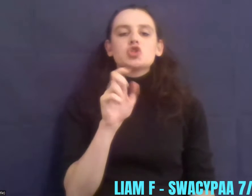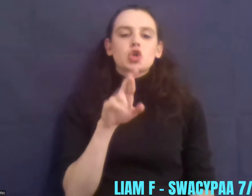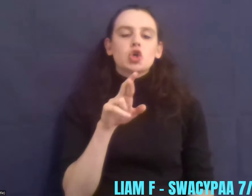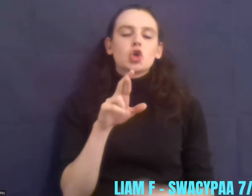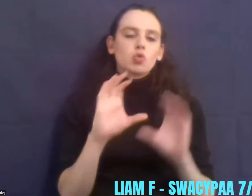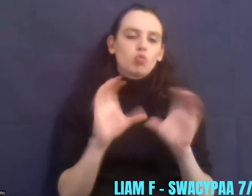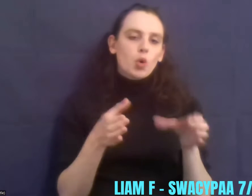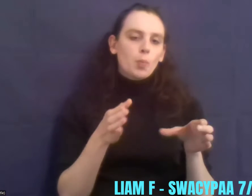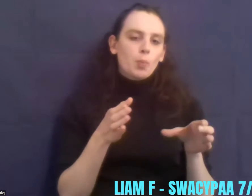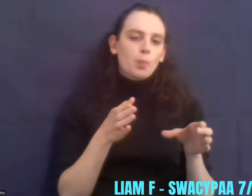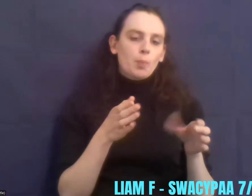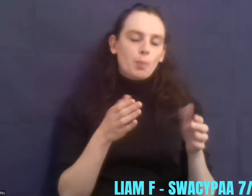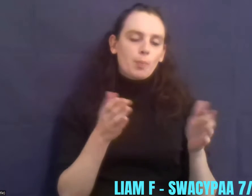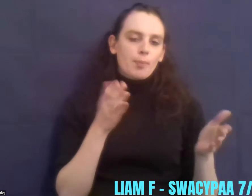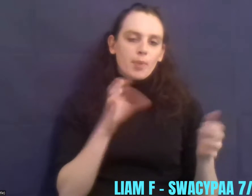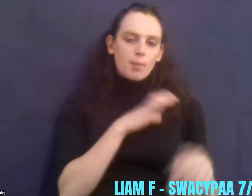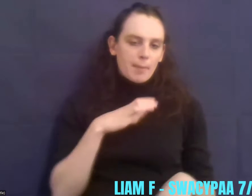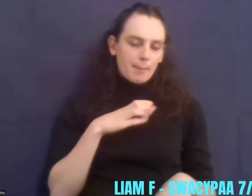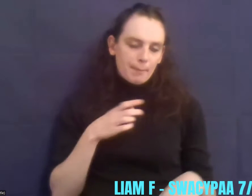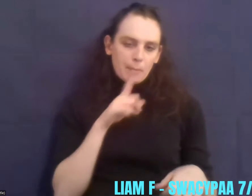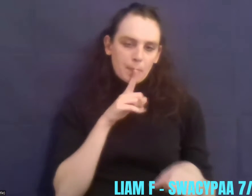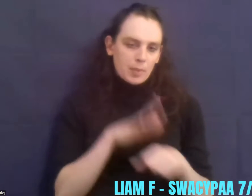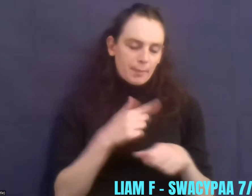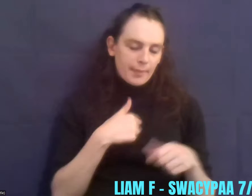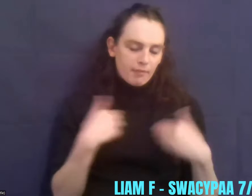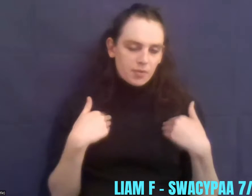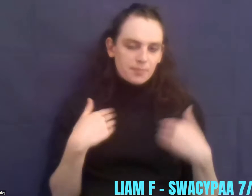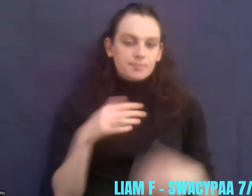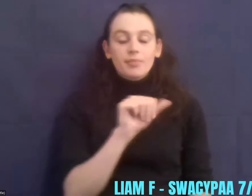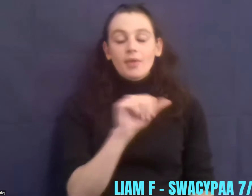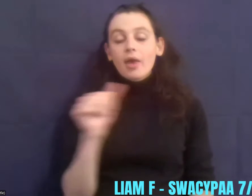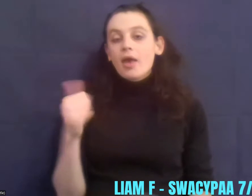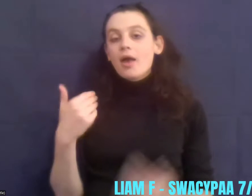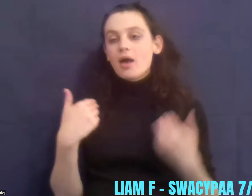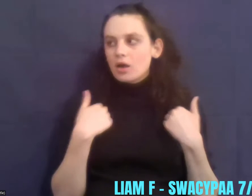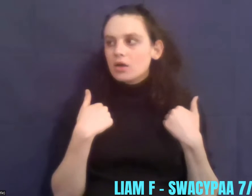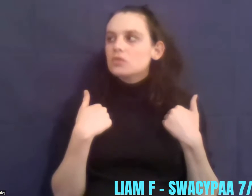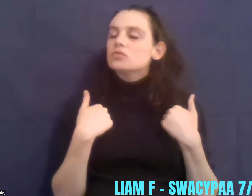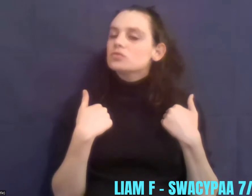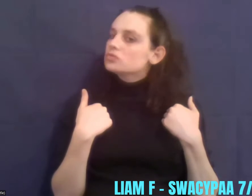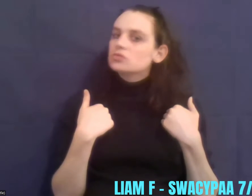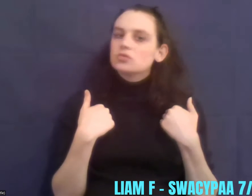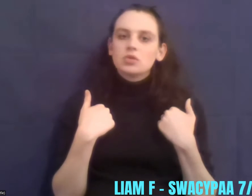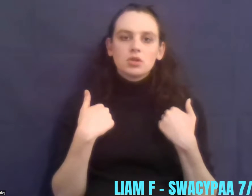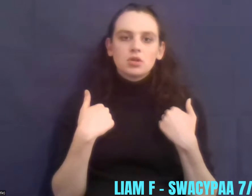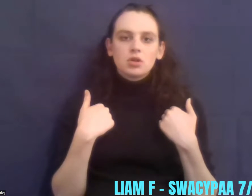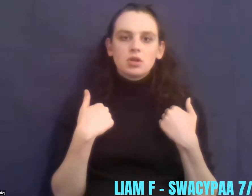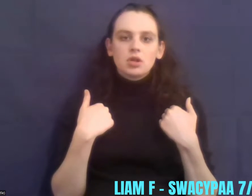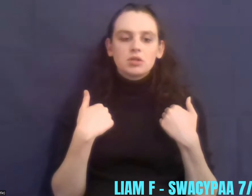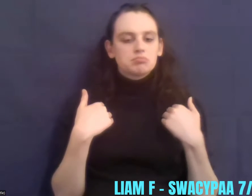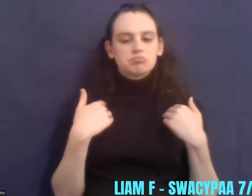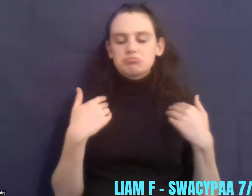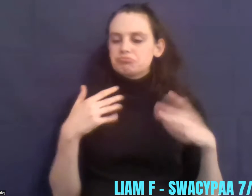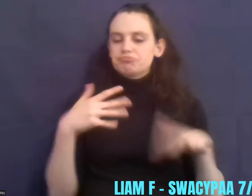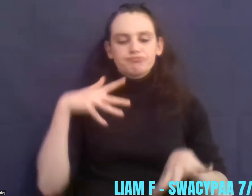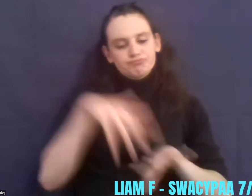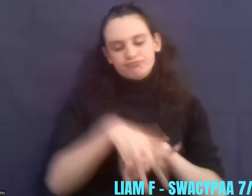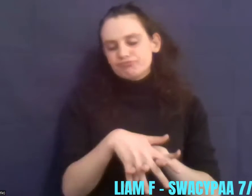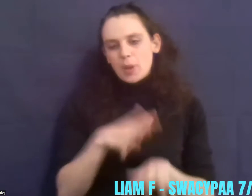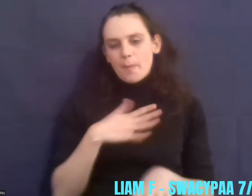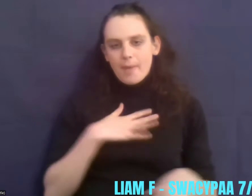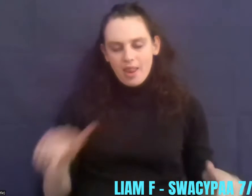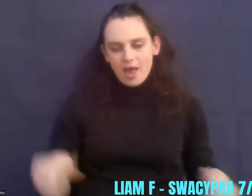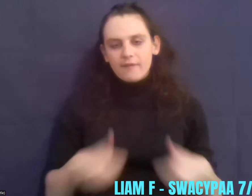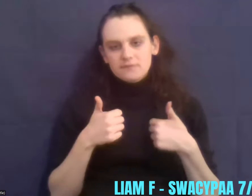Um, and yeah, AA has its hands all over my life, fingerprints all over my